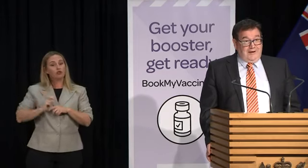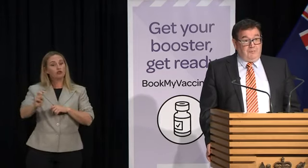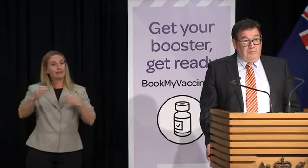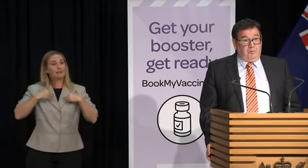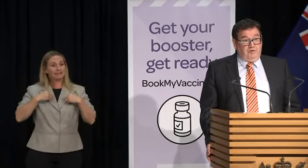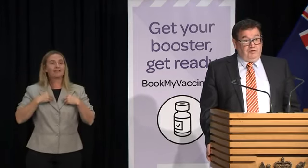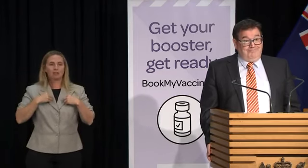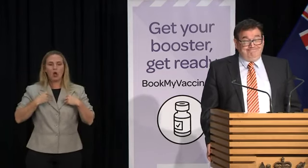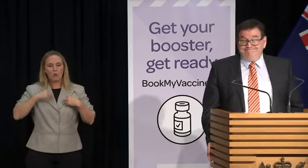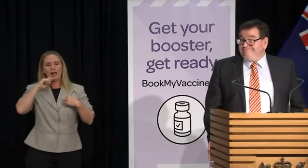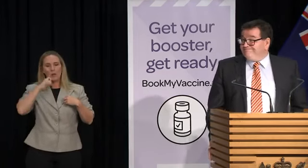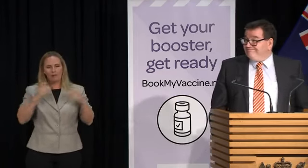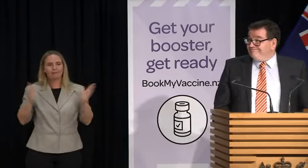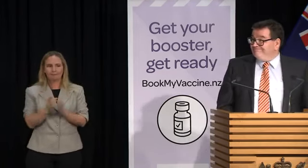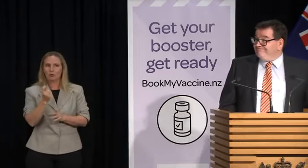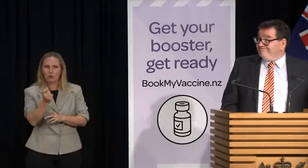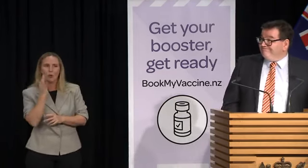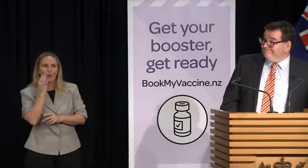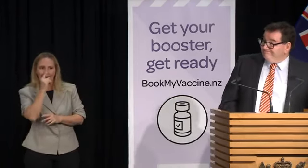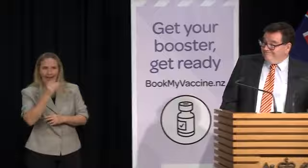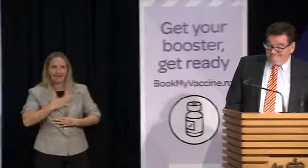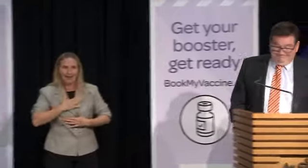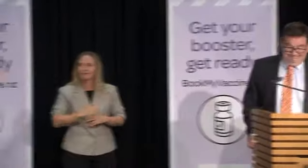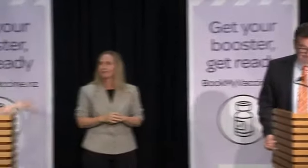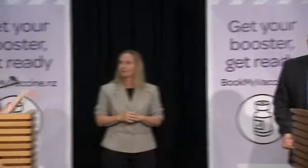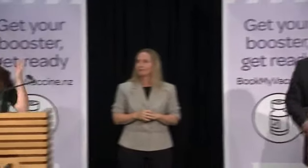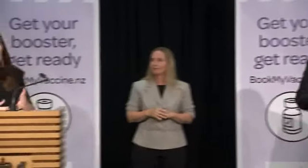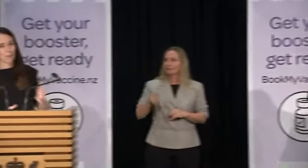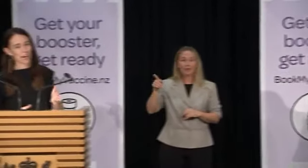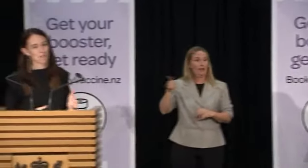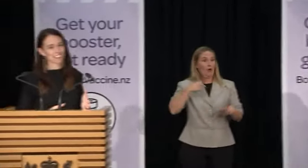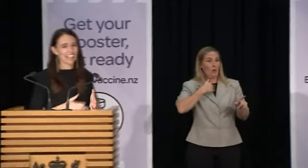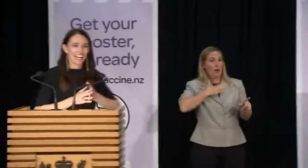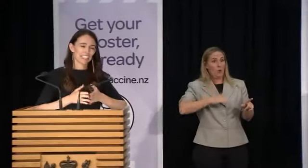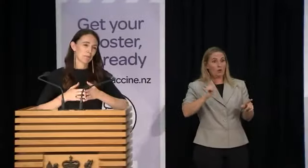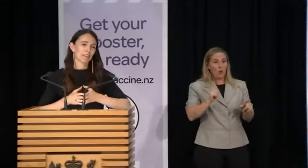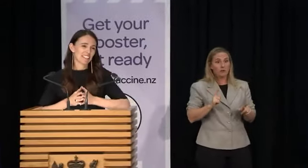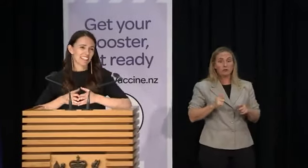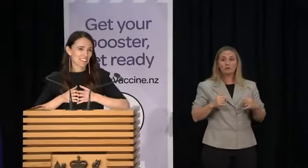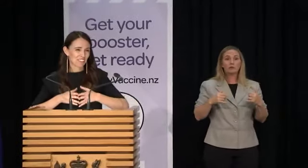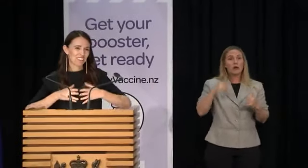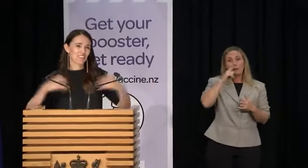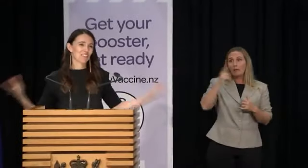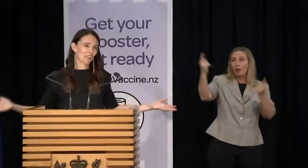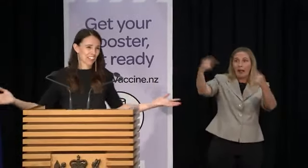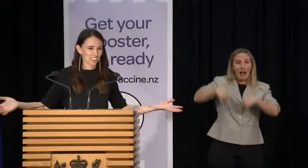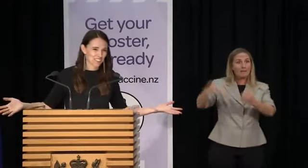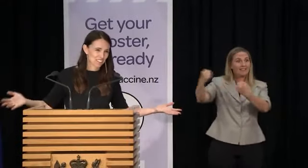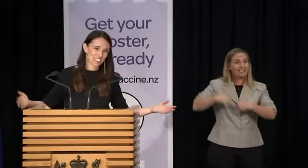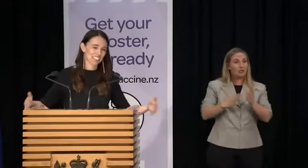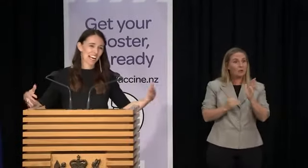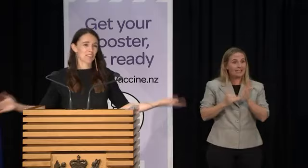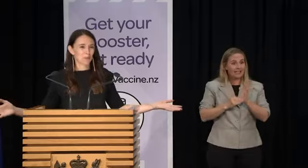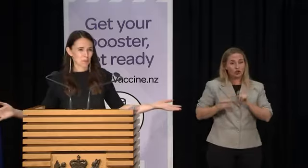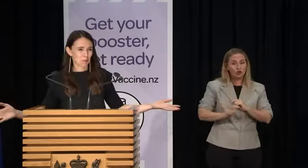as soon as we can, we will reduce it. The sweet spot we all want to find is our tourists being able to come in and experience a country with as few public health